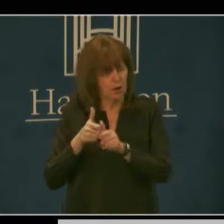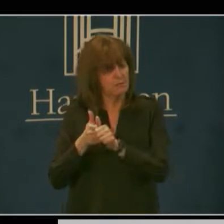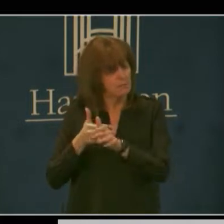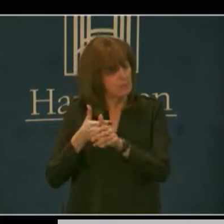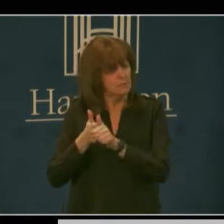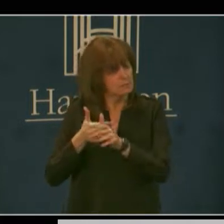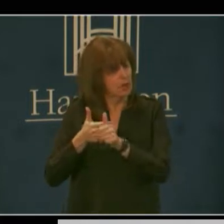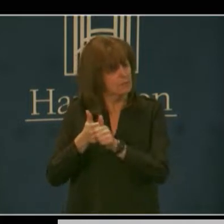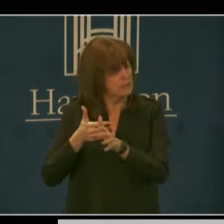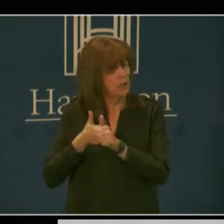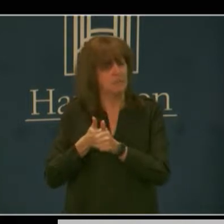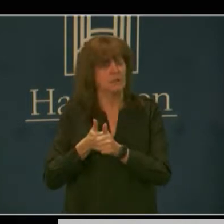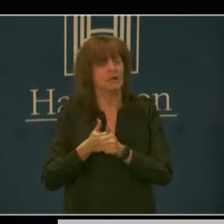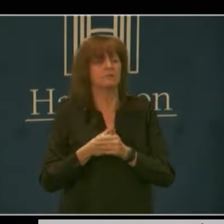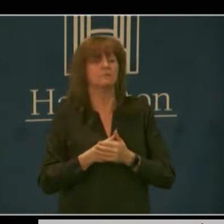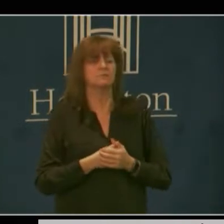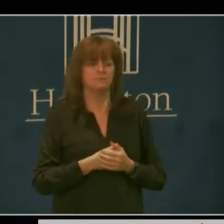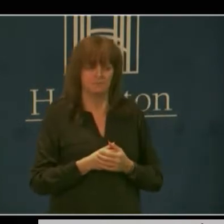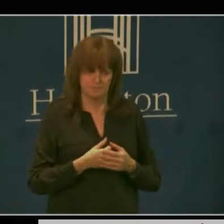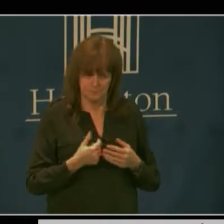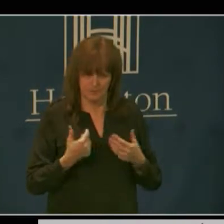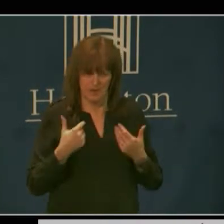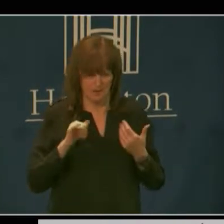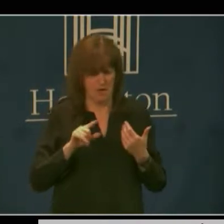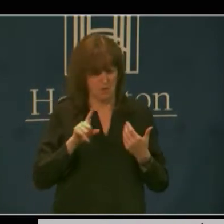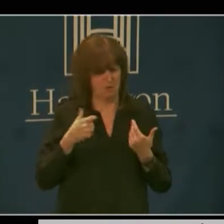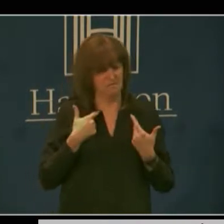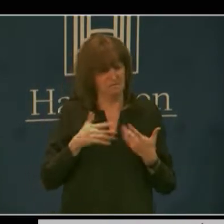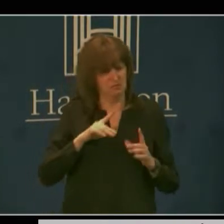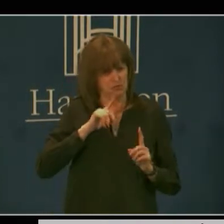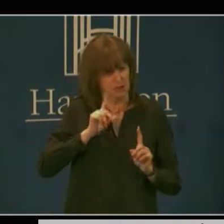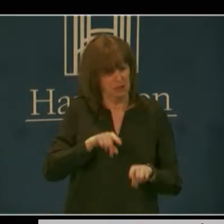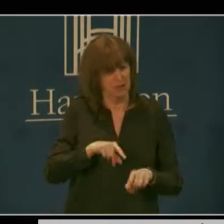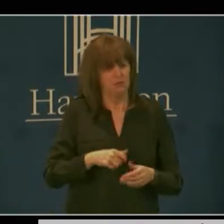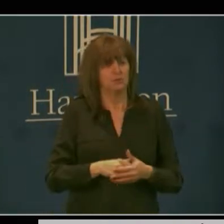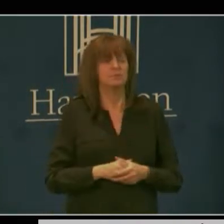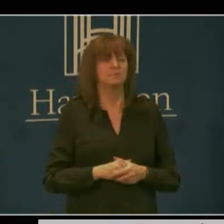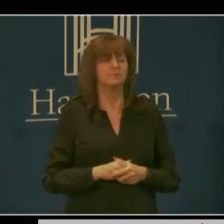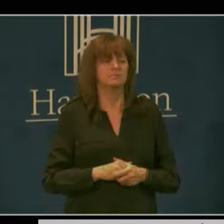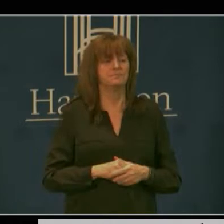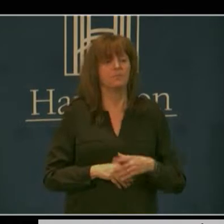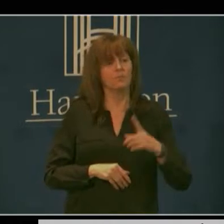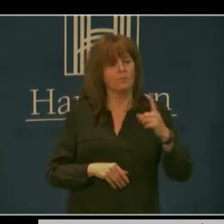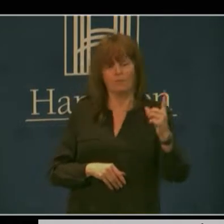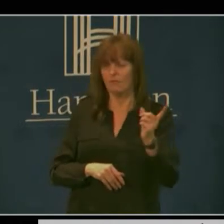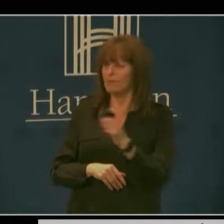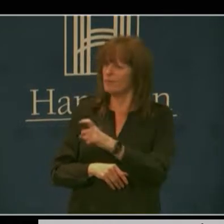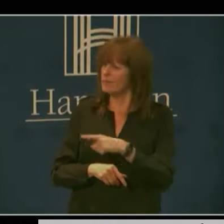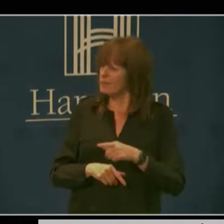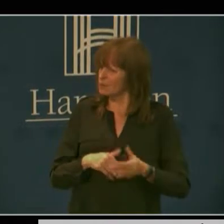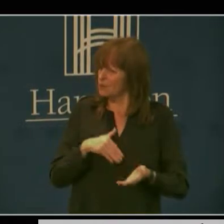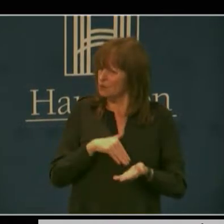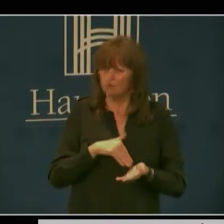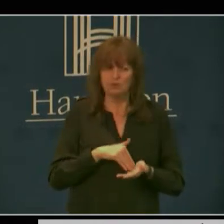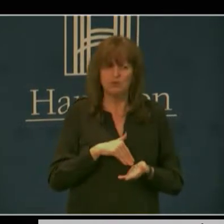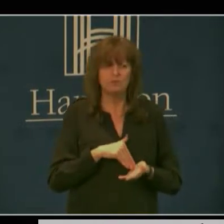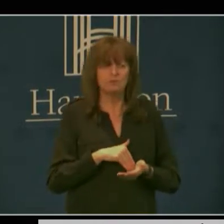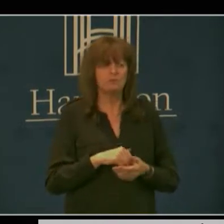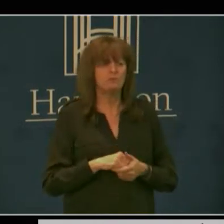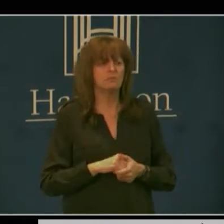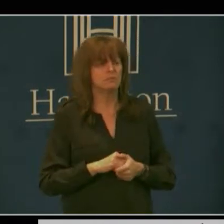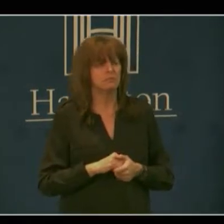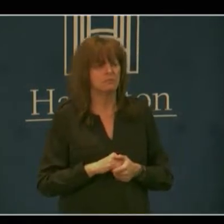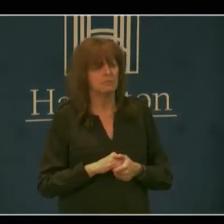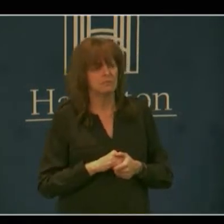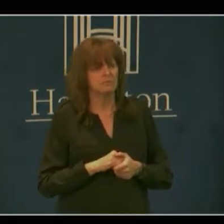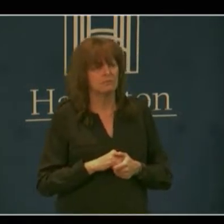another question that just came in as well. Should people be wearing gloves or masks while working in the community,